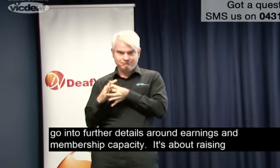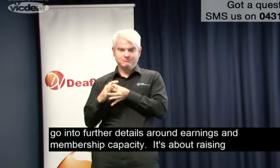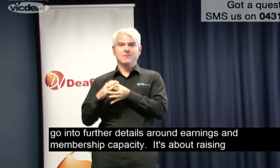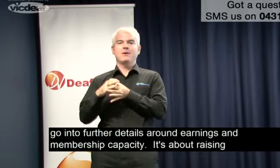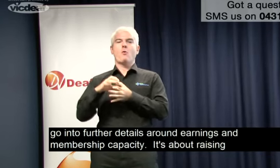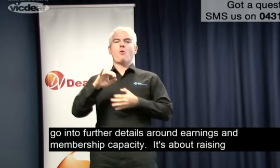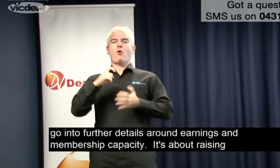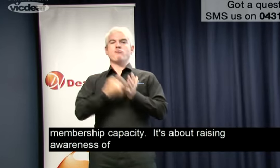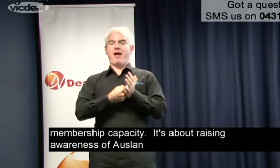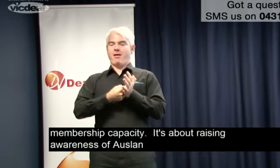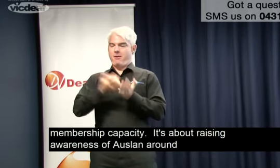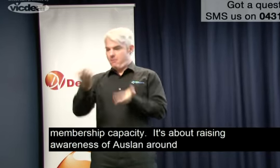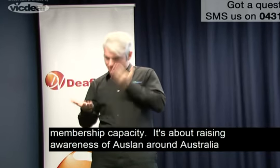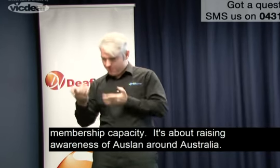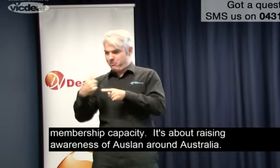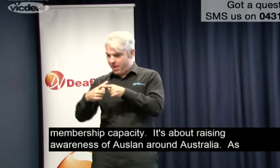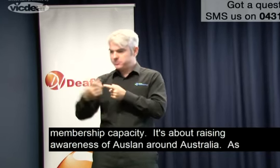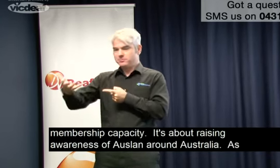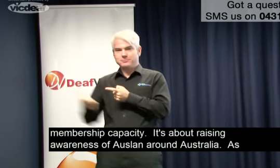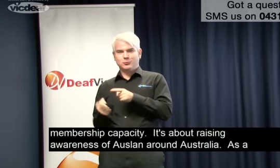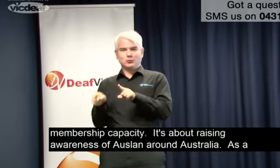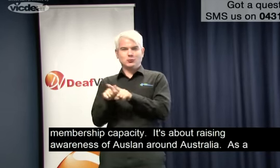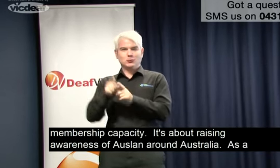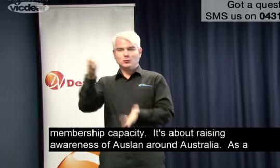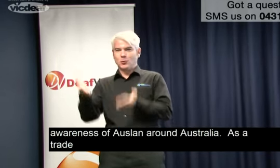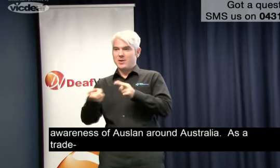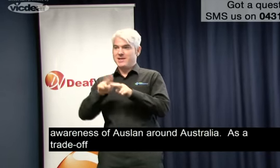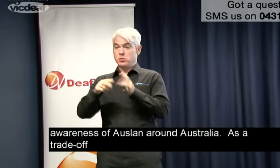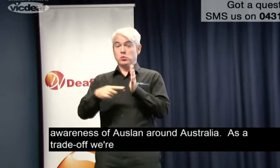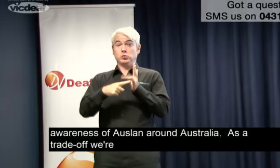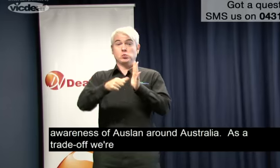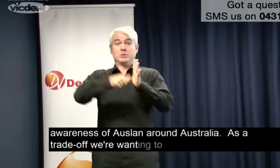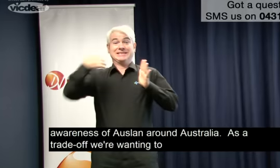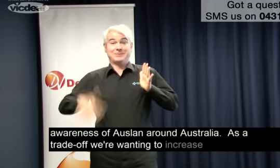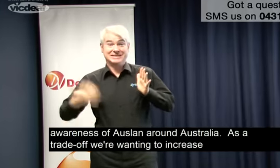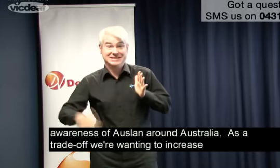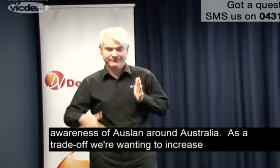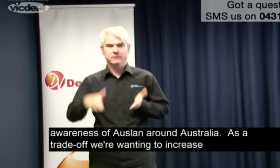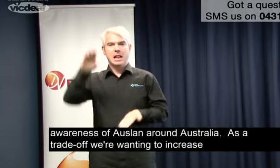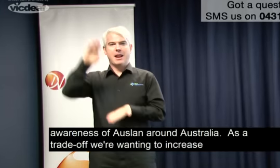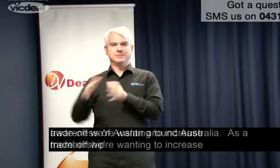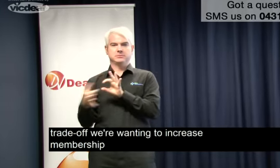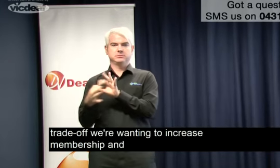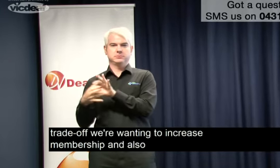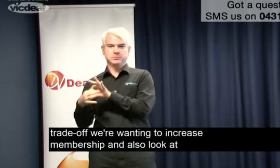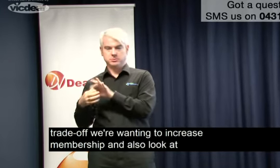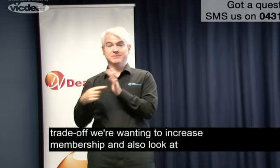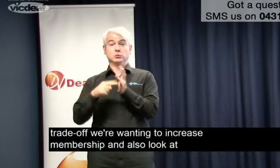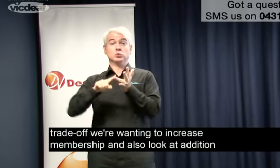to recruit or increase membership and also look at an additional income stream. And if it becomes